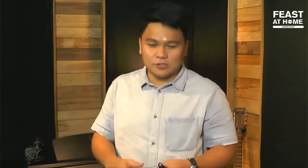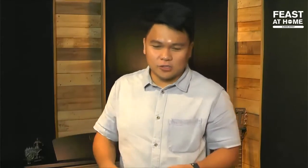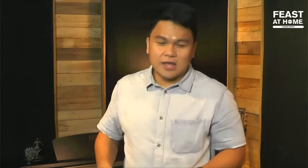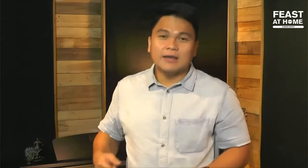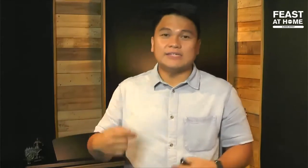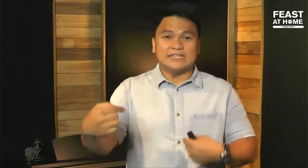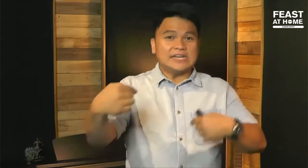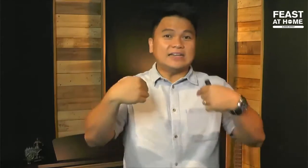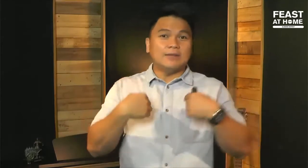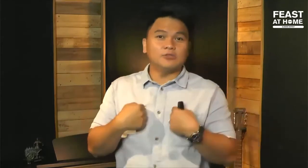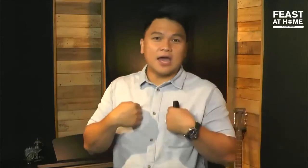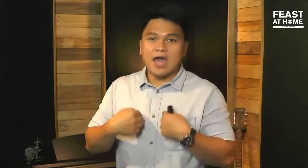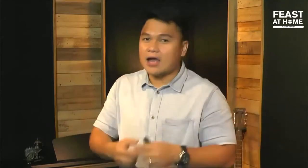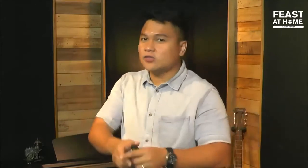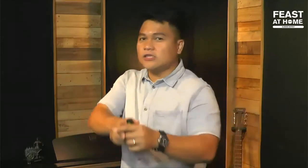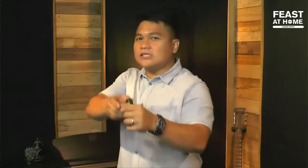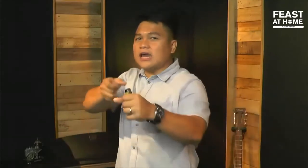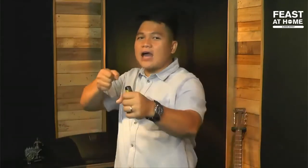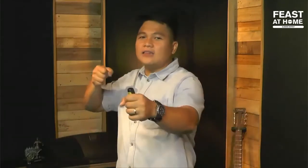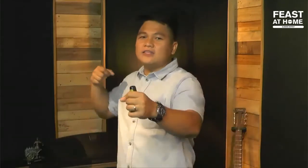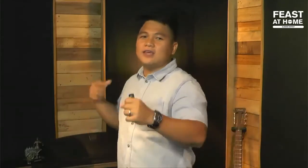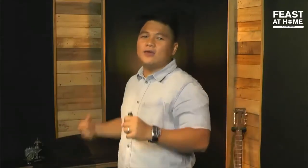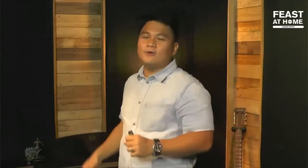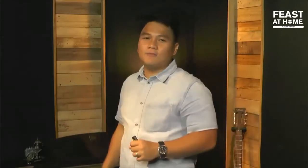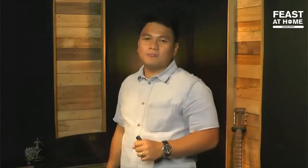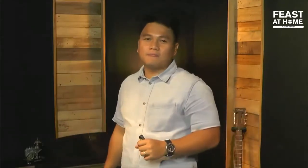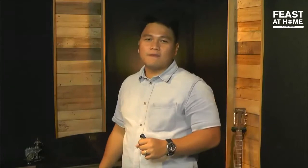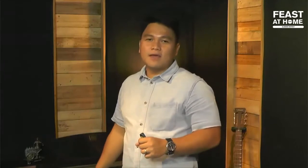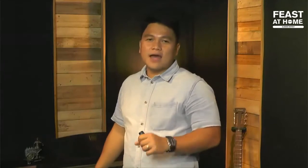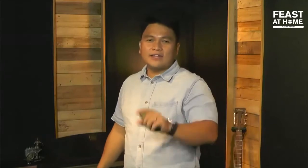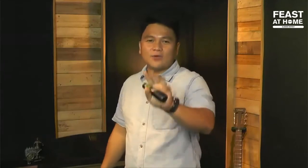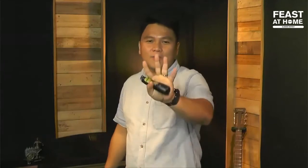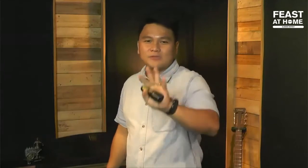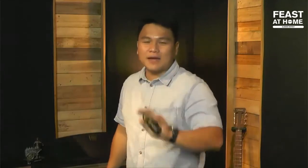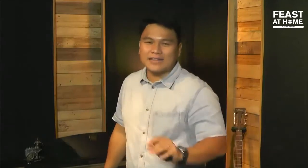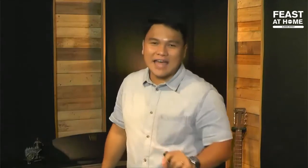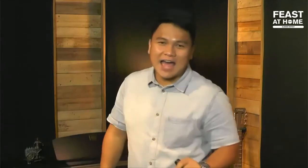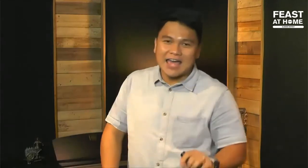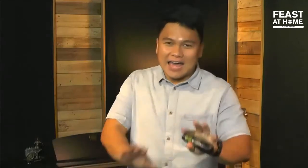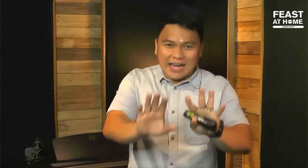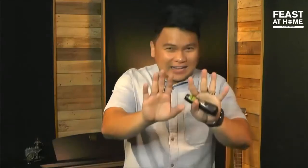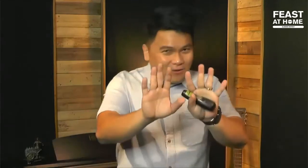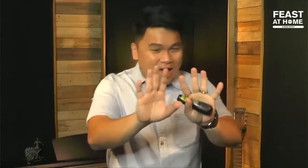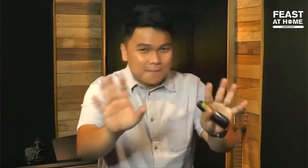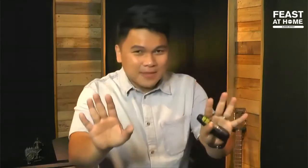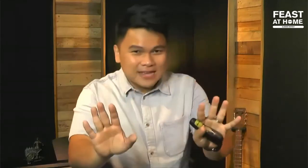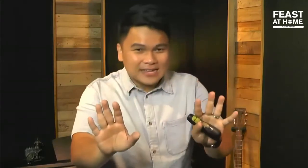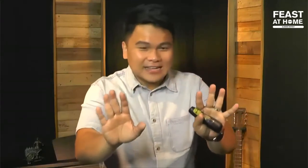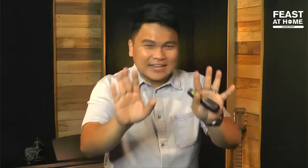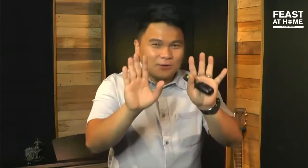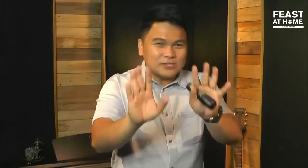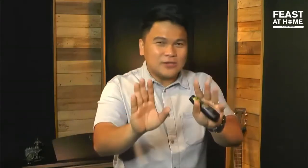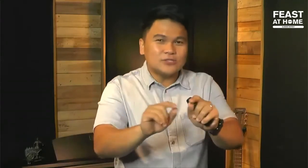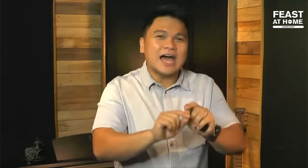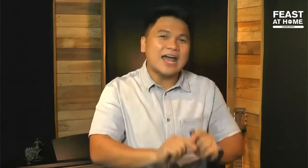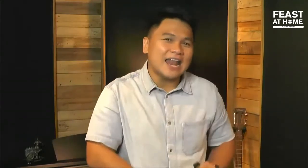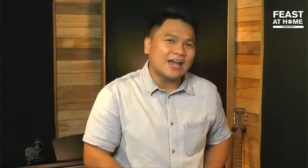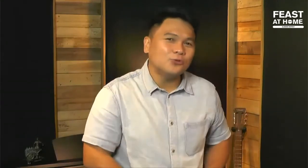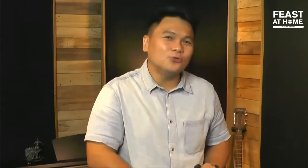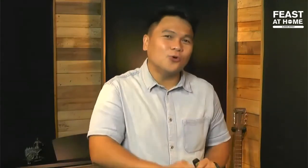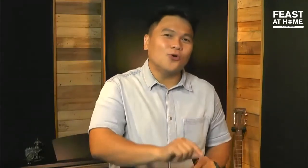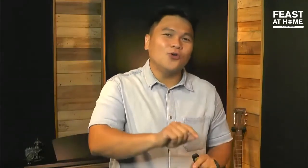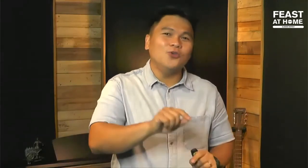sabihin, ang Diyos, sinaktan mo siya, ang Diyos hindi siya gaganti sa iyo. At itong mas maganda, ito ha, tanong ko sa inyo,